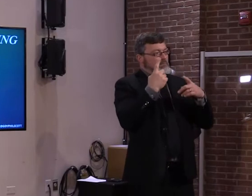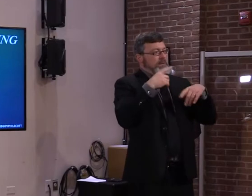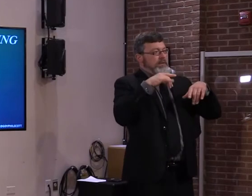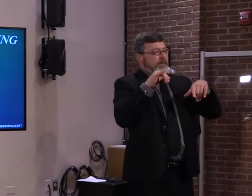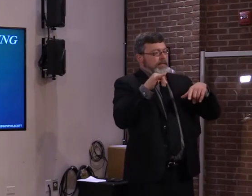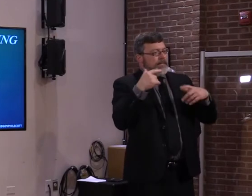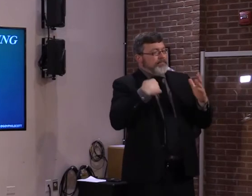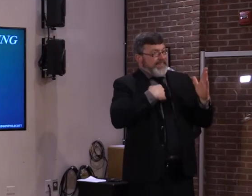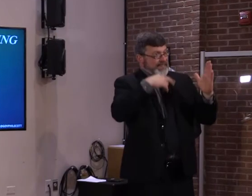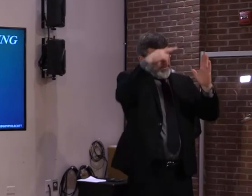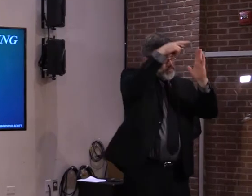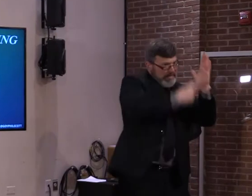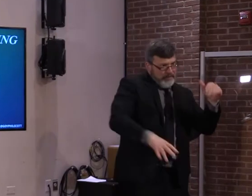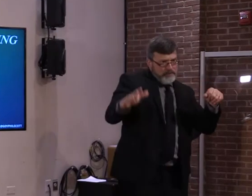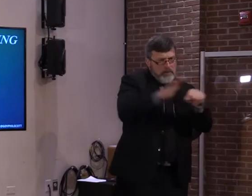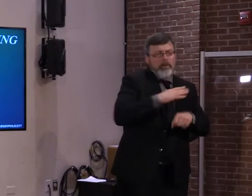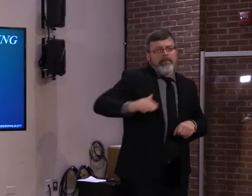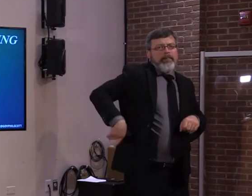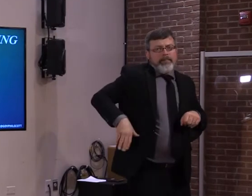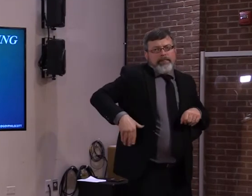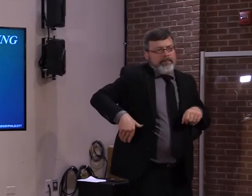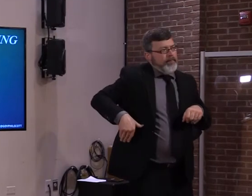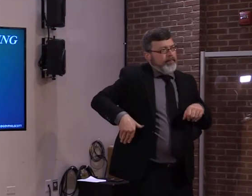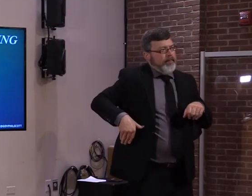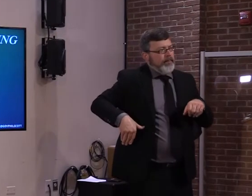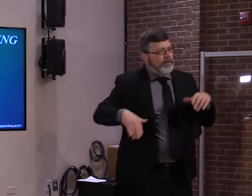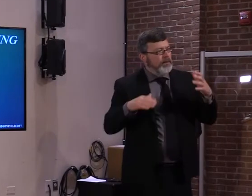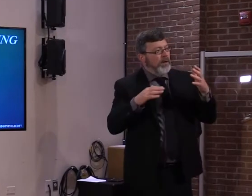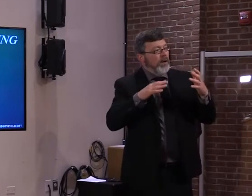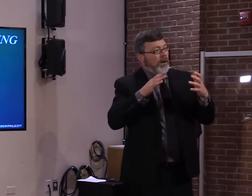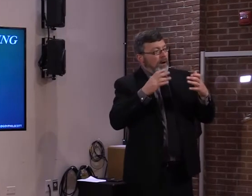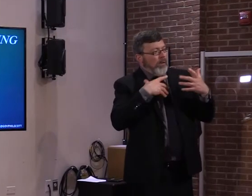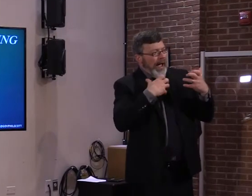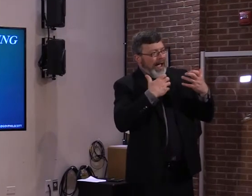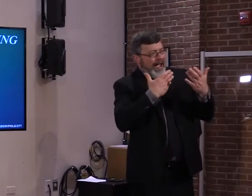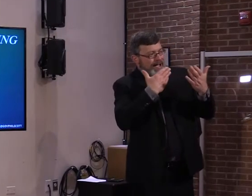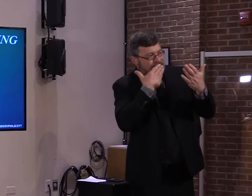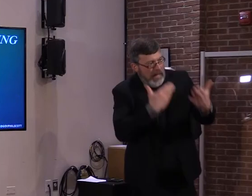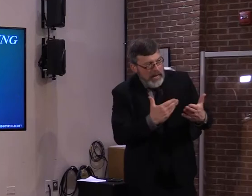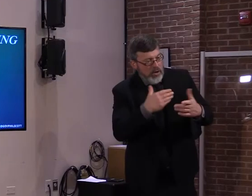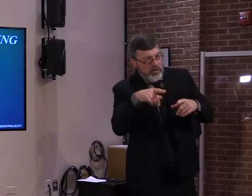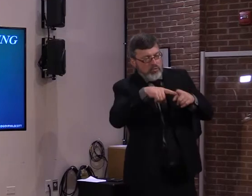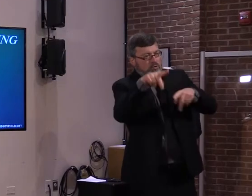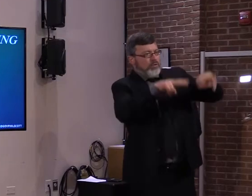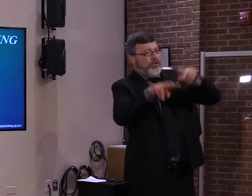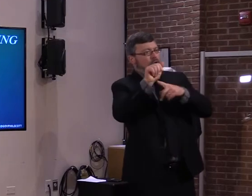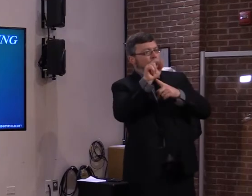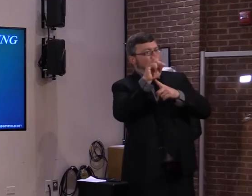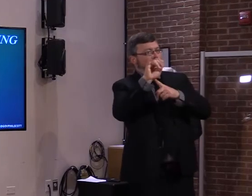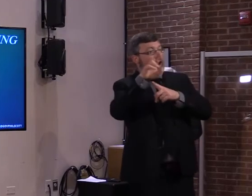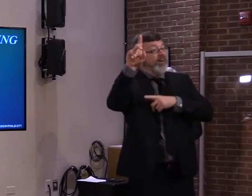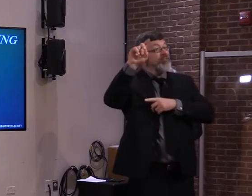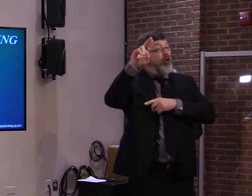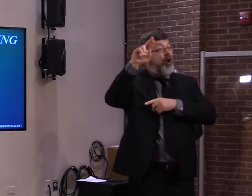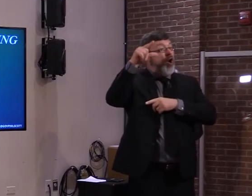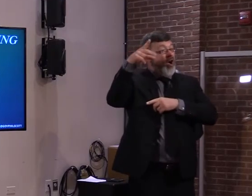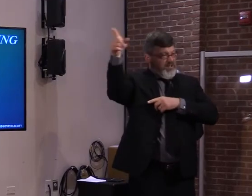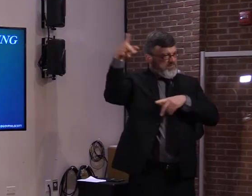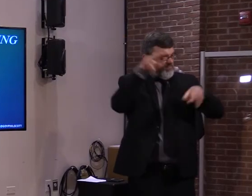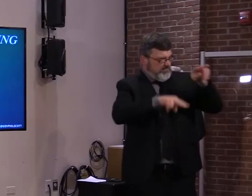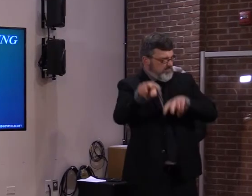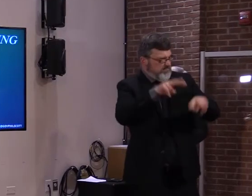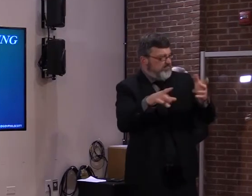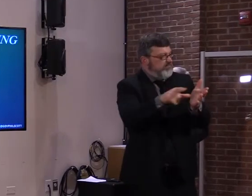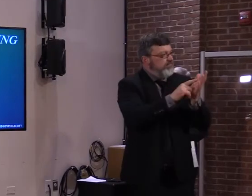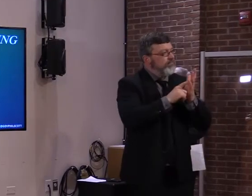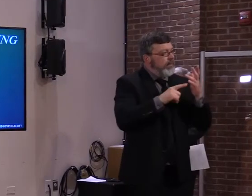it. I appreciate the auditor giving his perspective. I think he comes from a different place than I do. I think he